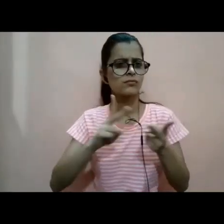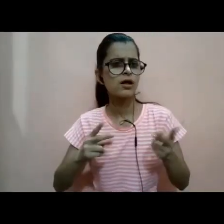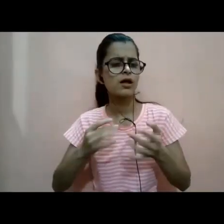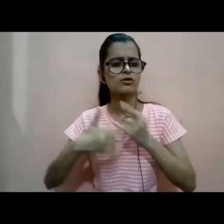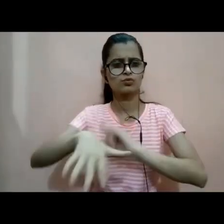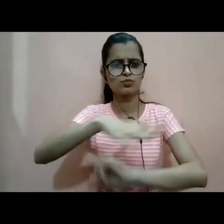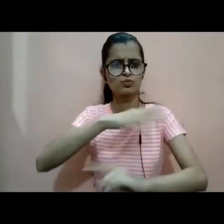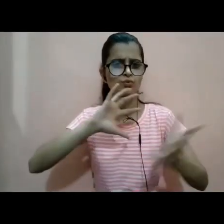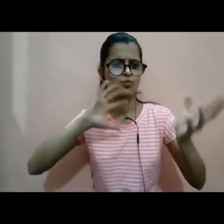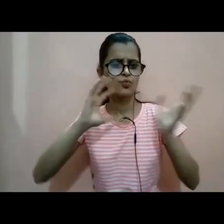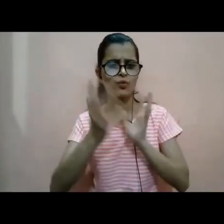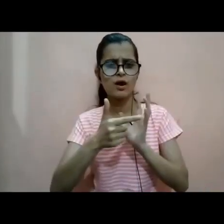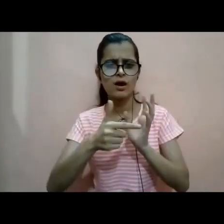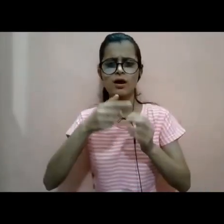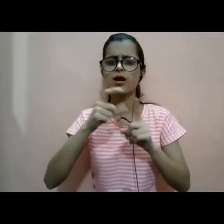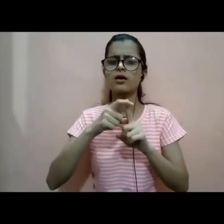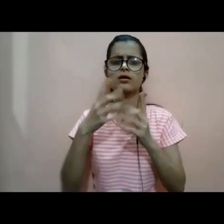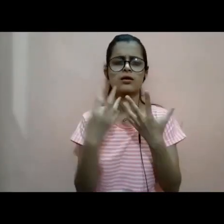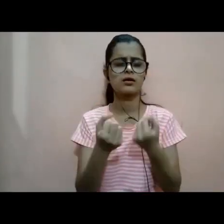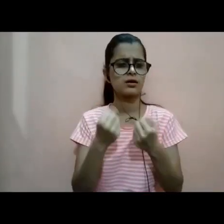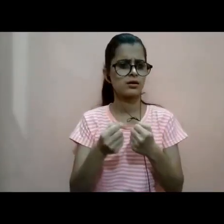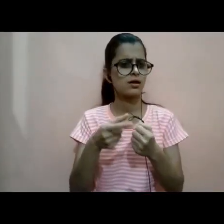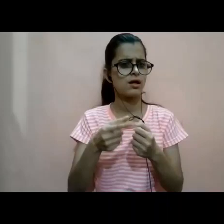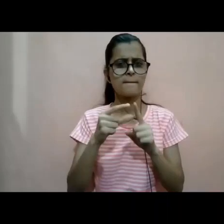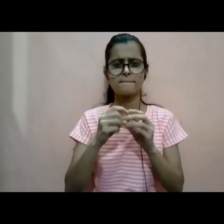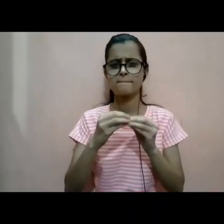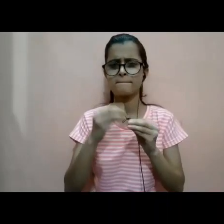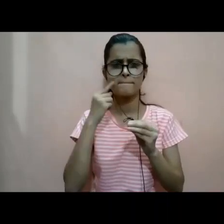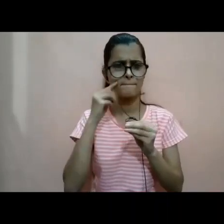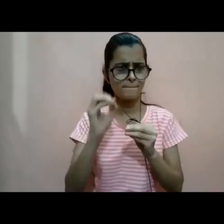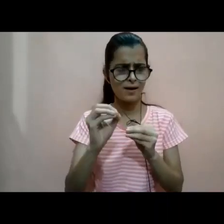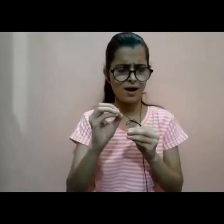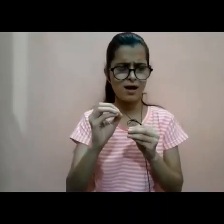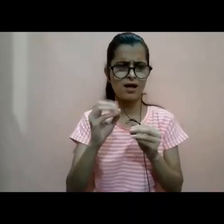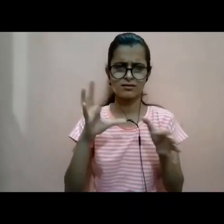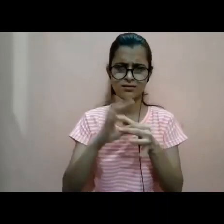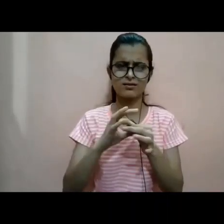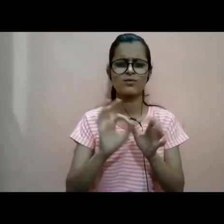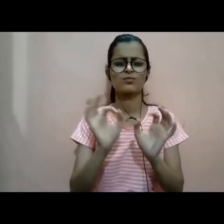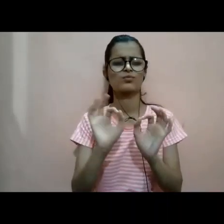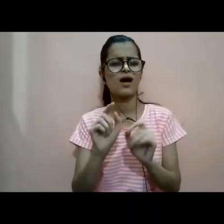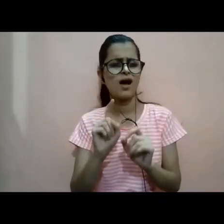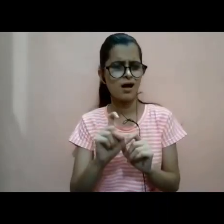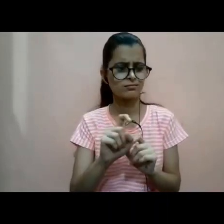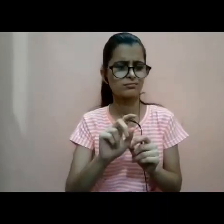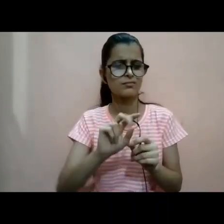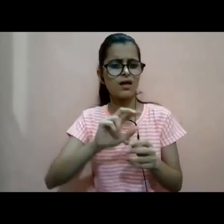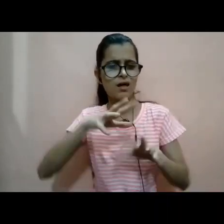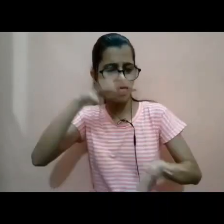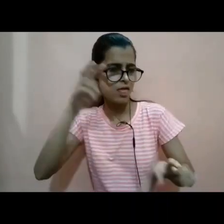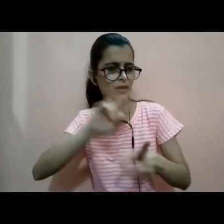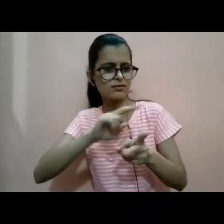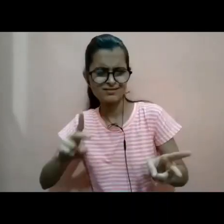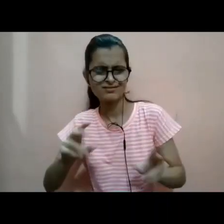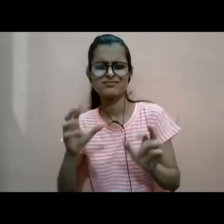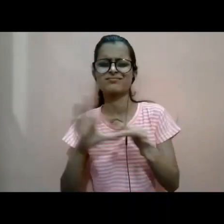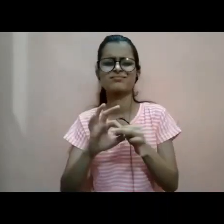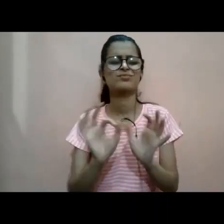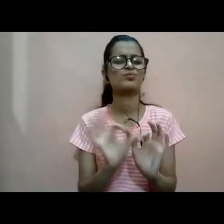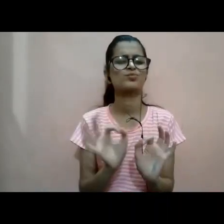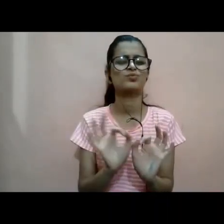Desire is never simply a biological urge nor an animal instinct. And the origins of our